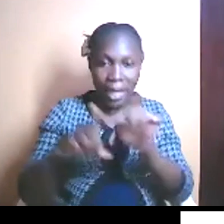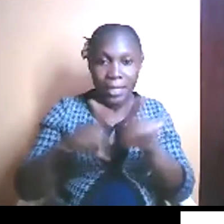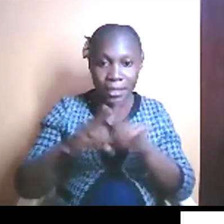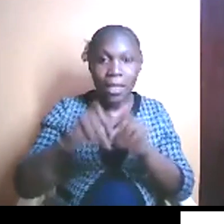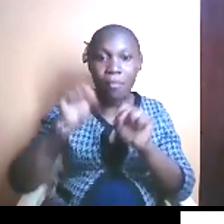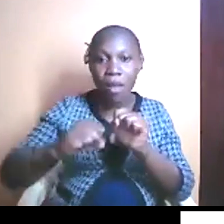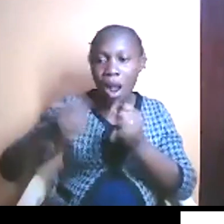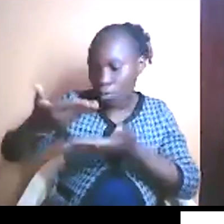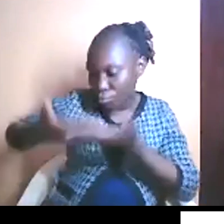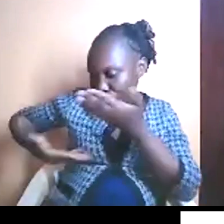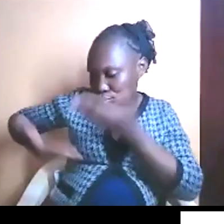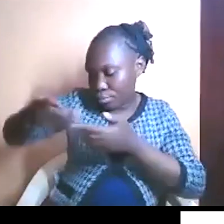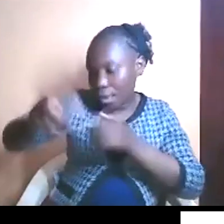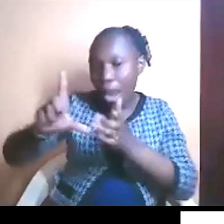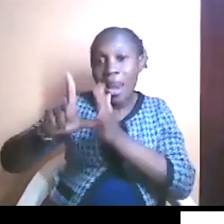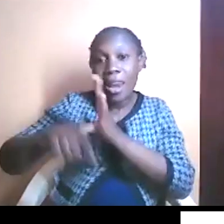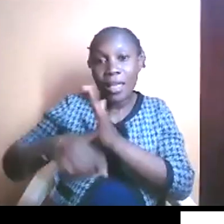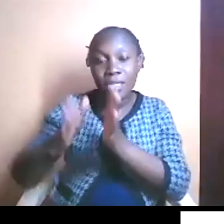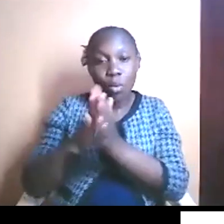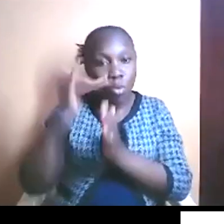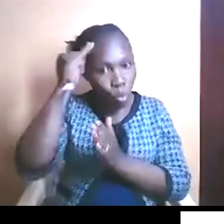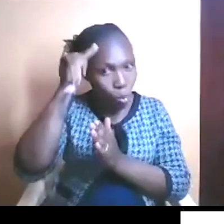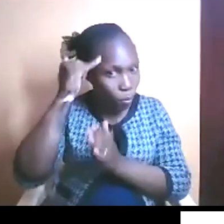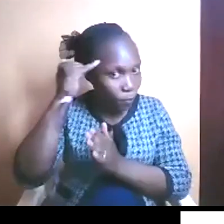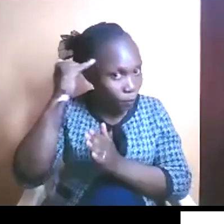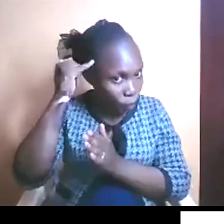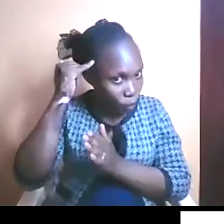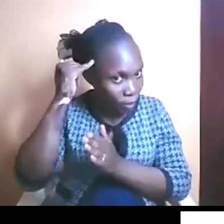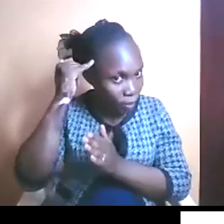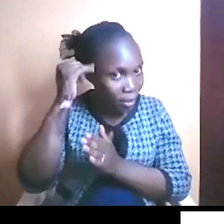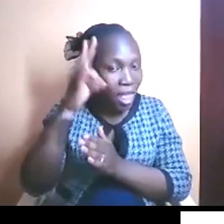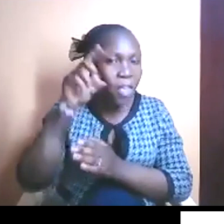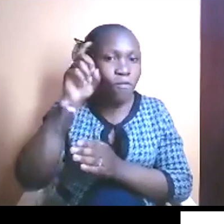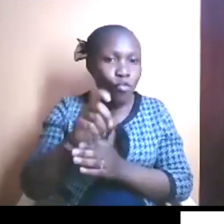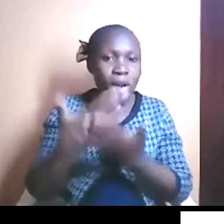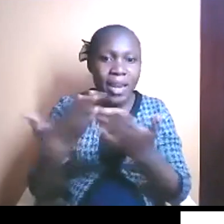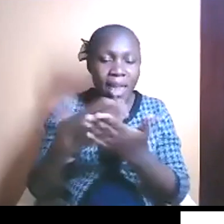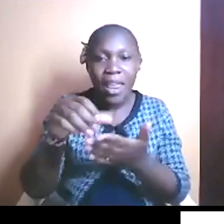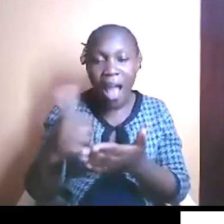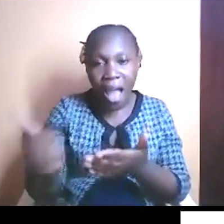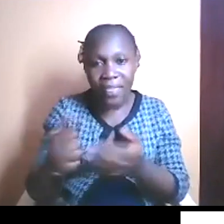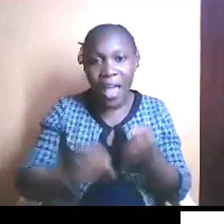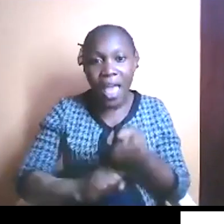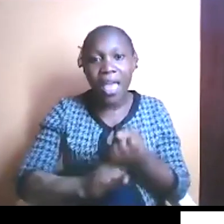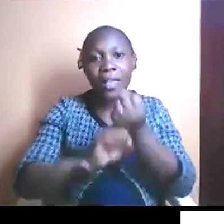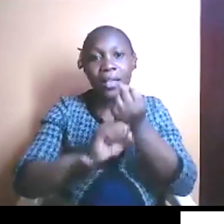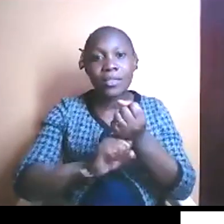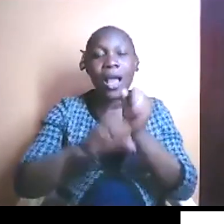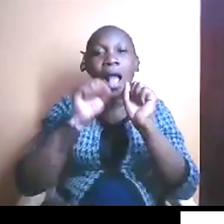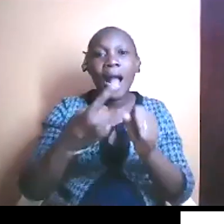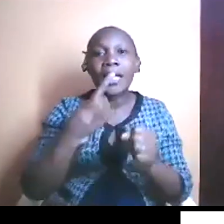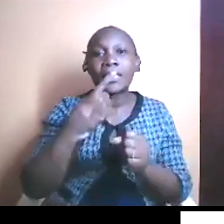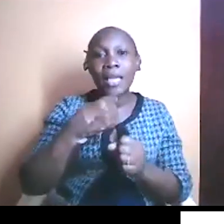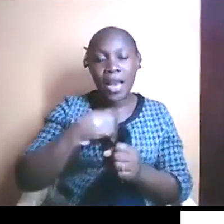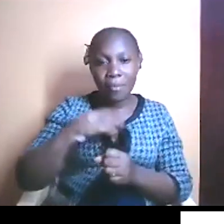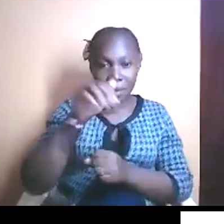you need any other, more urgent assistance from Wangare, you can always reach out to me and I'll be able to put you through